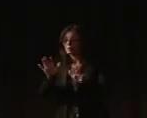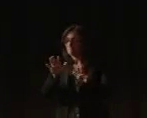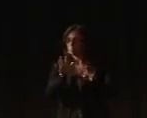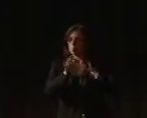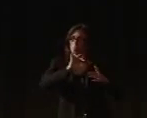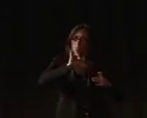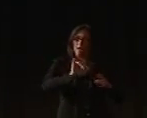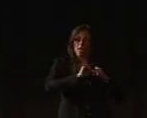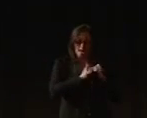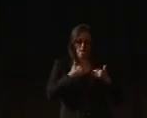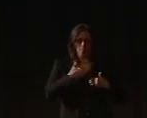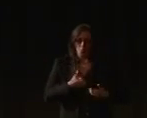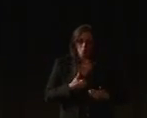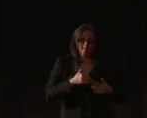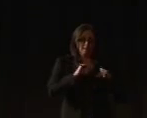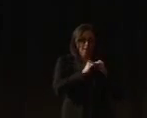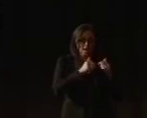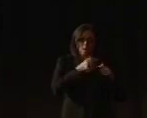And